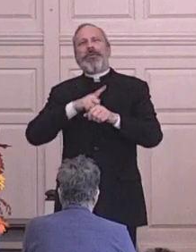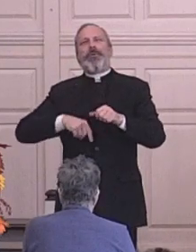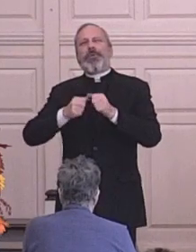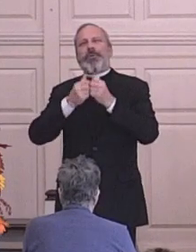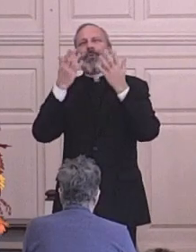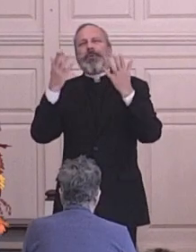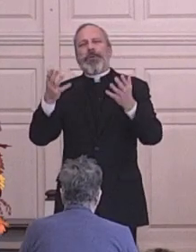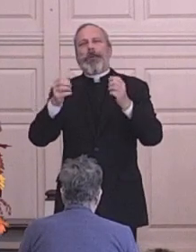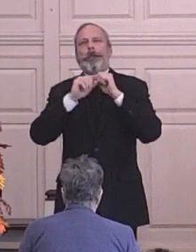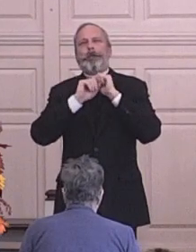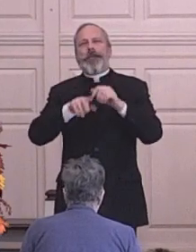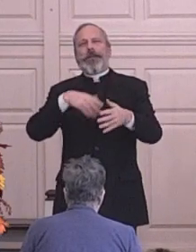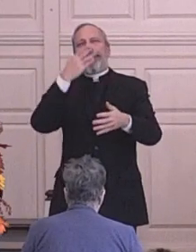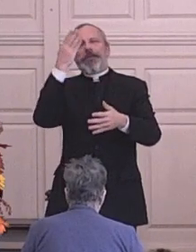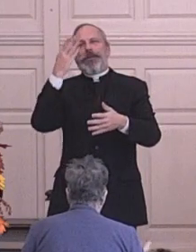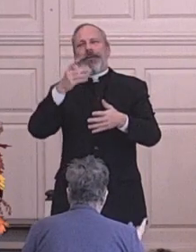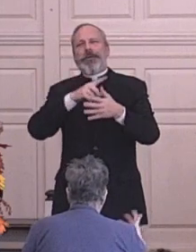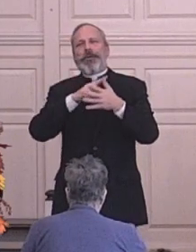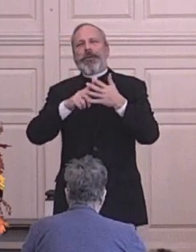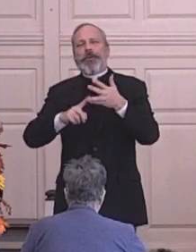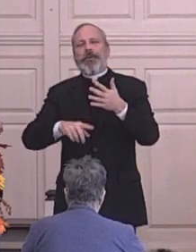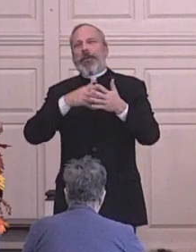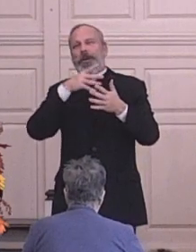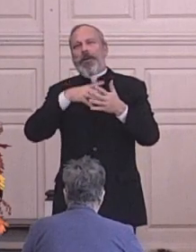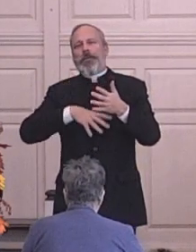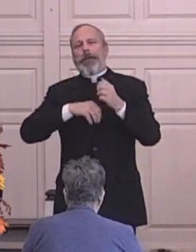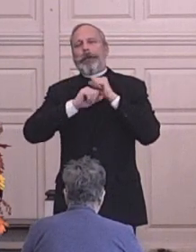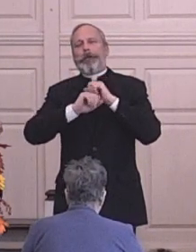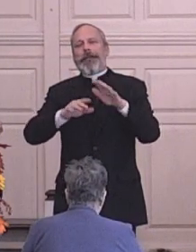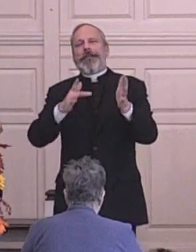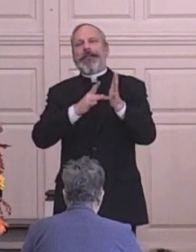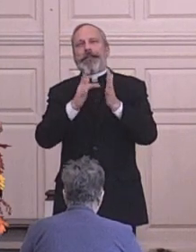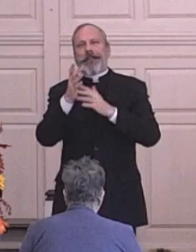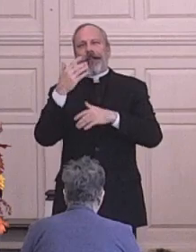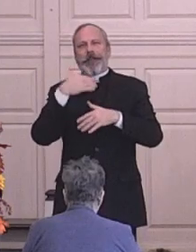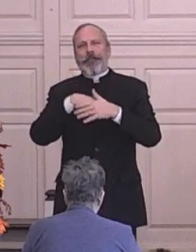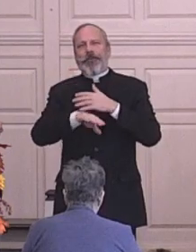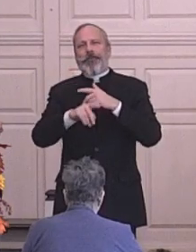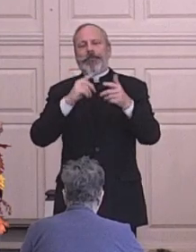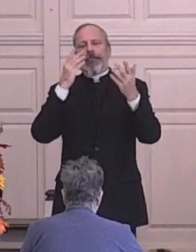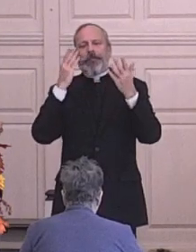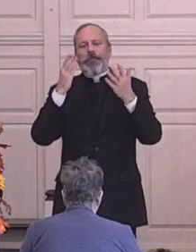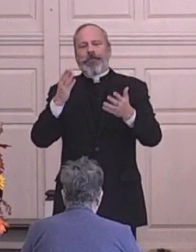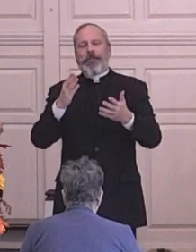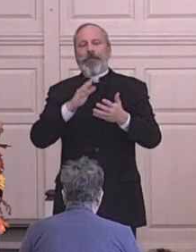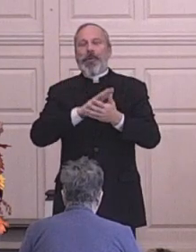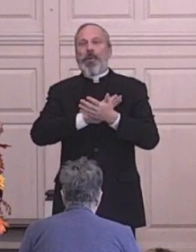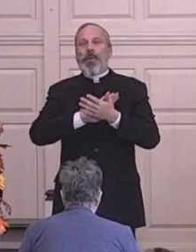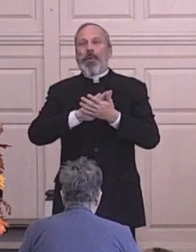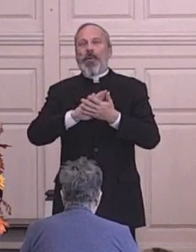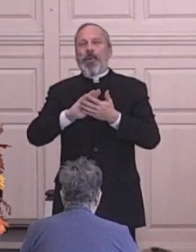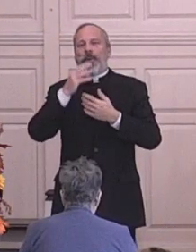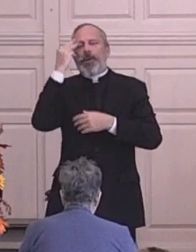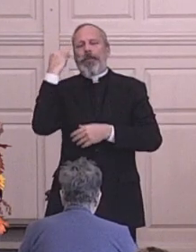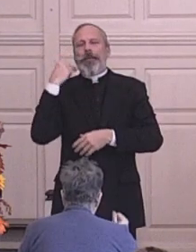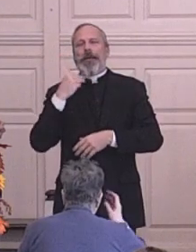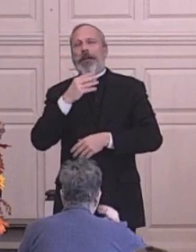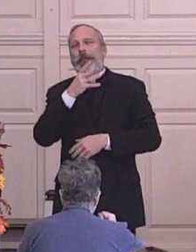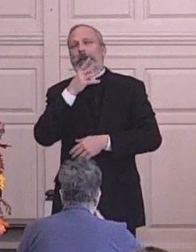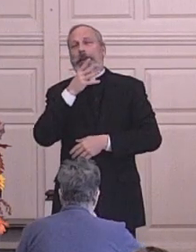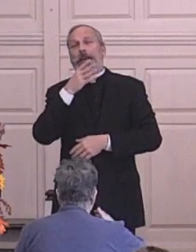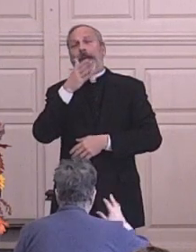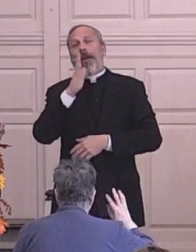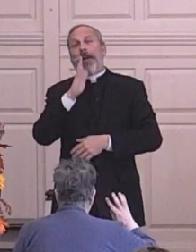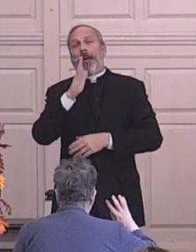grace, the Lord is with you. Blessed are you among women, and blessed is the fruit of thy womb, Jesus.